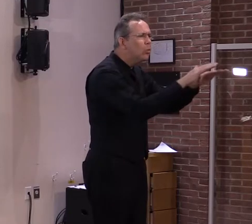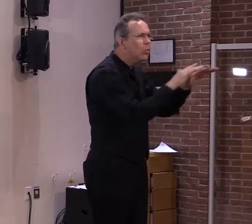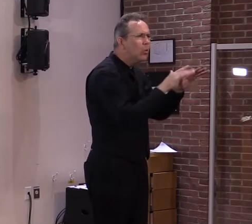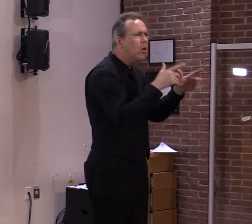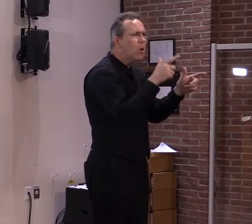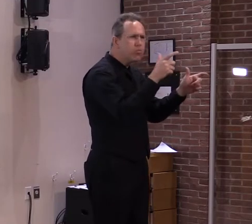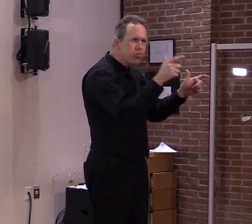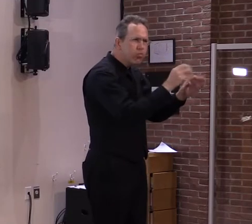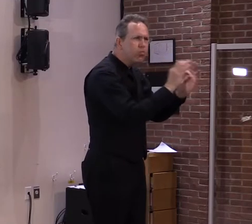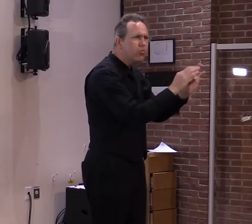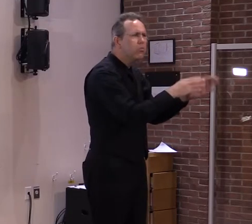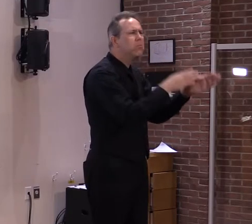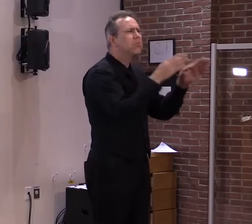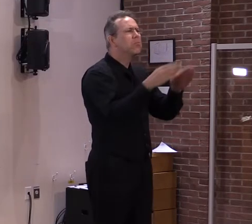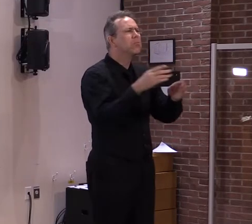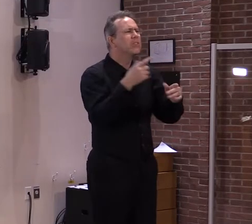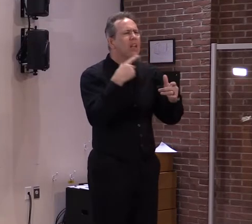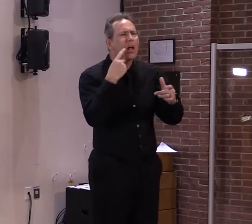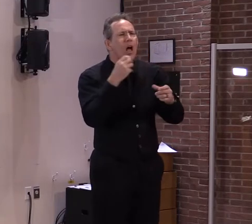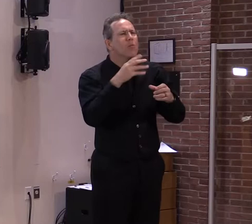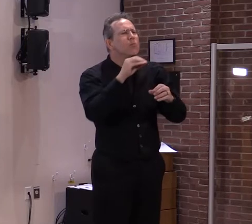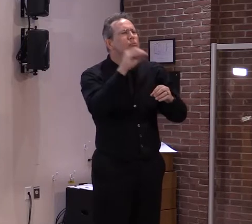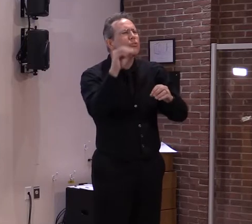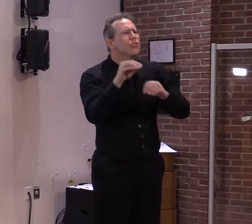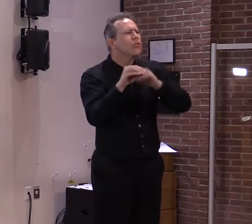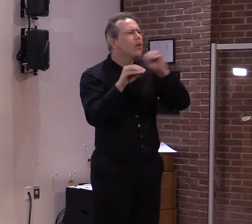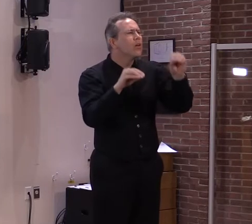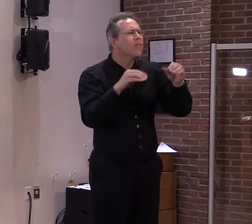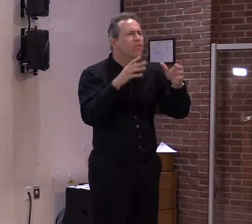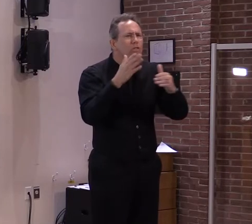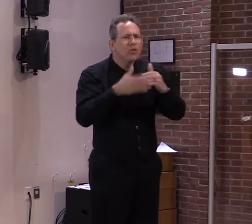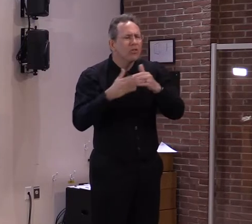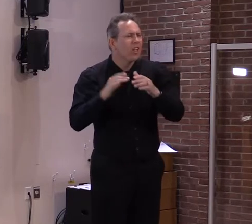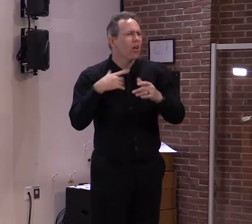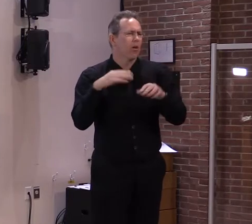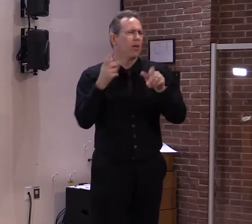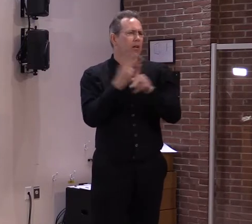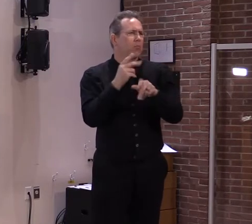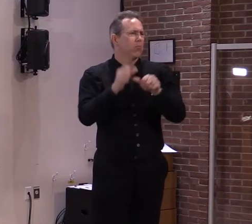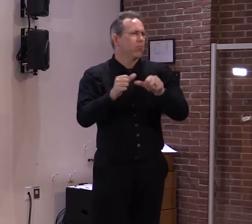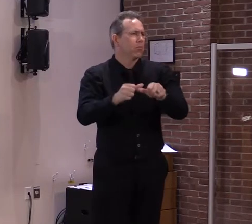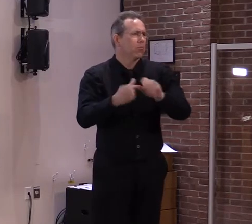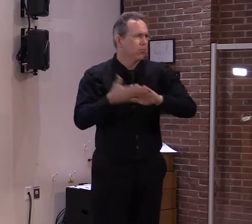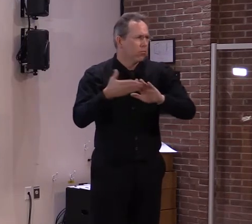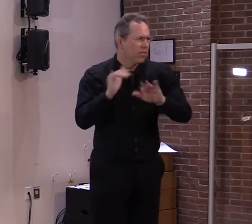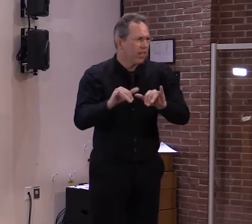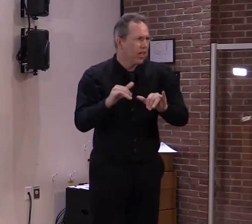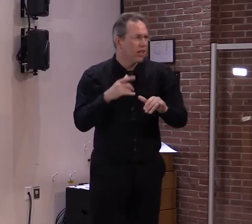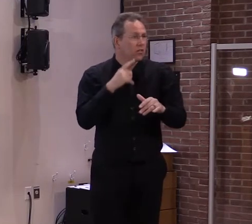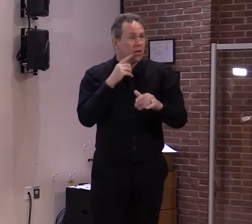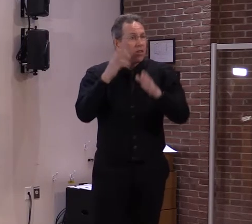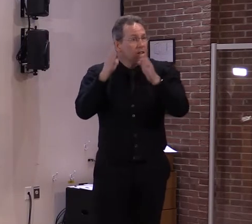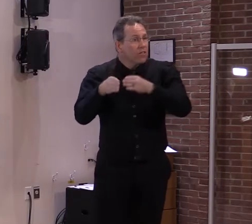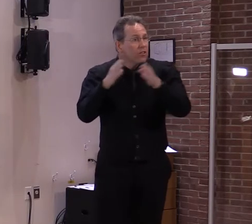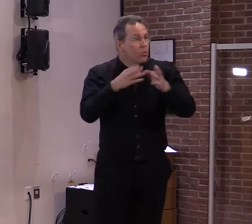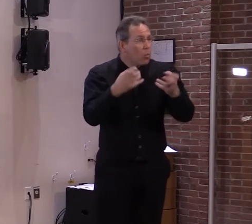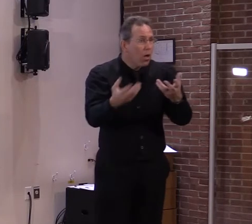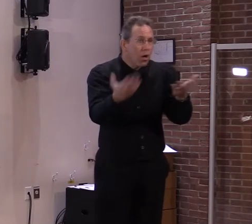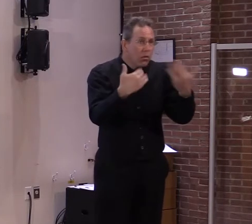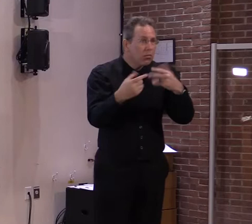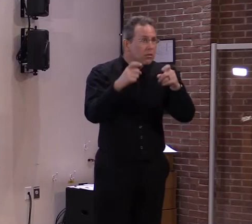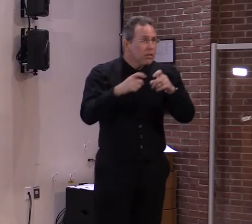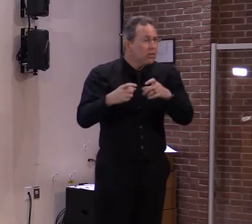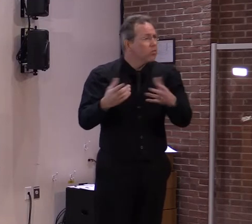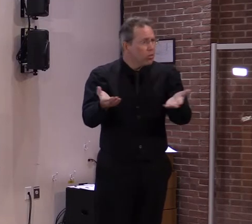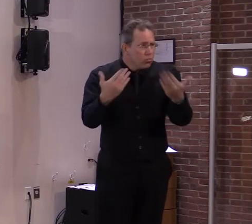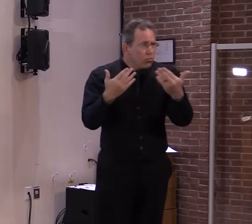unvaccinated, but do have some testing capability for both Vermonters that are vaccinated and Vermonters that